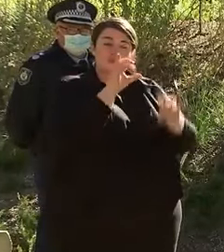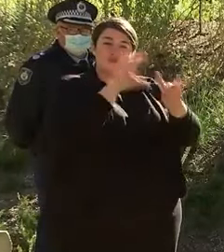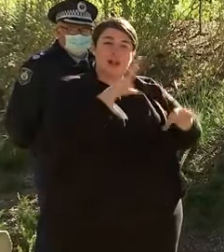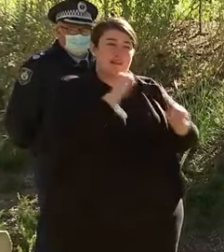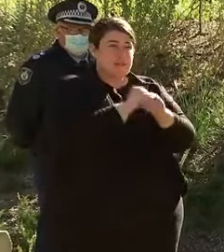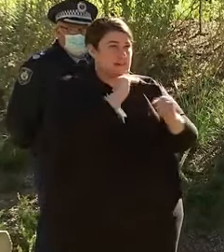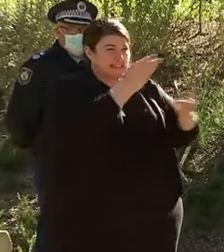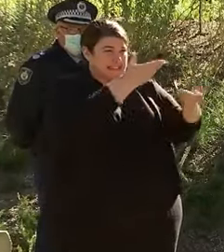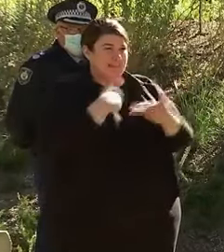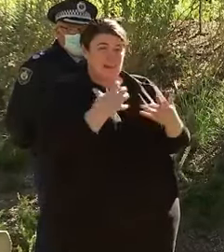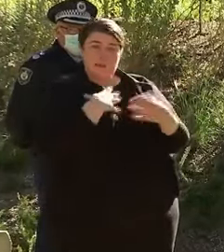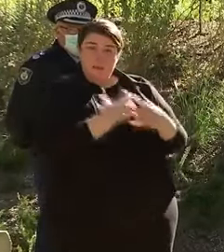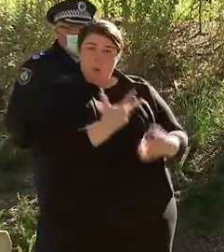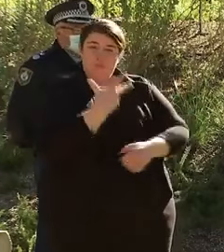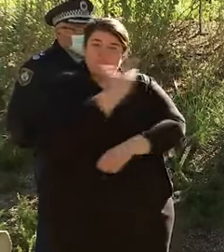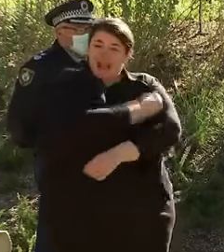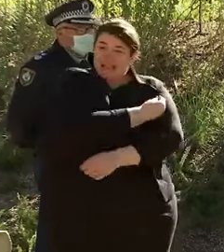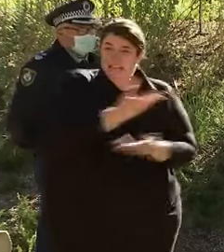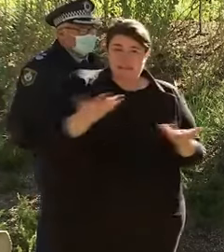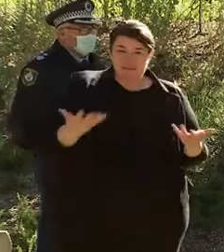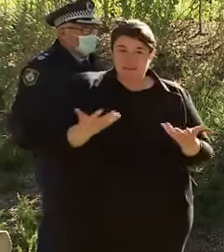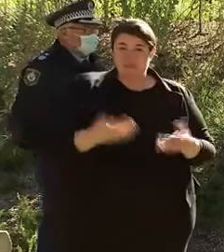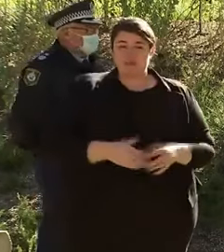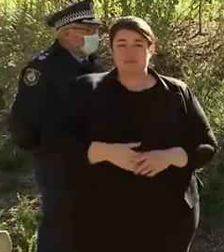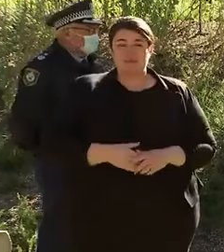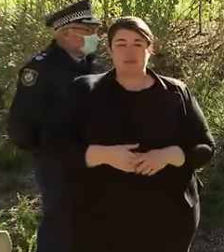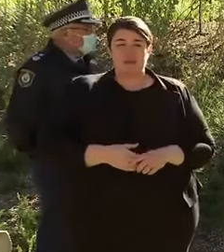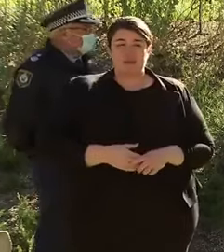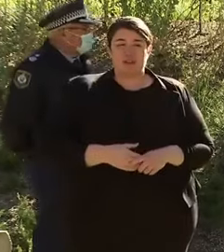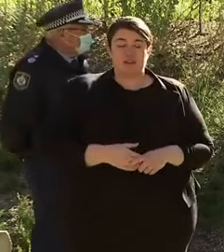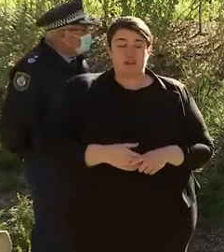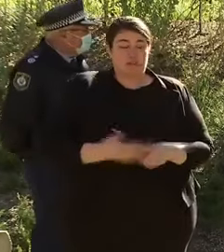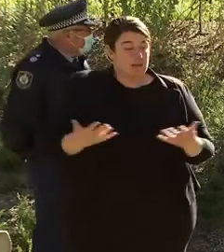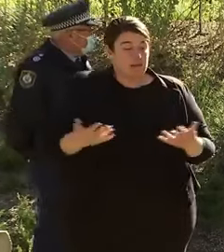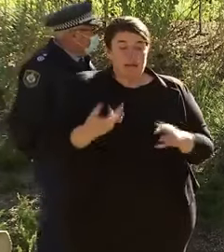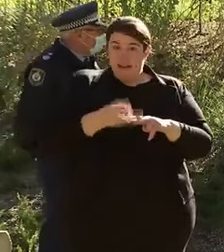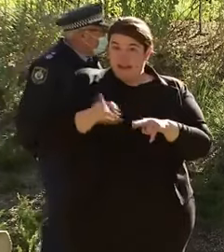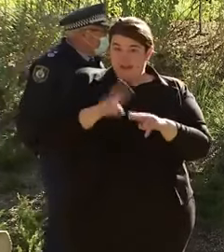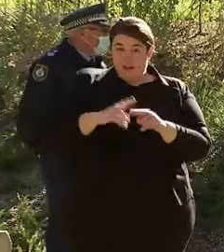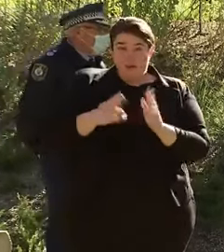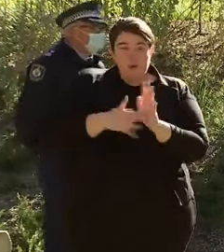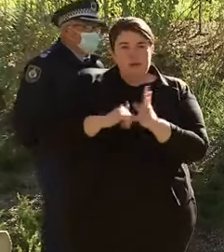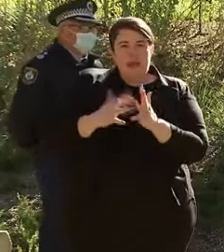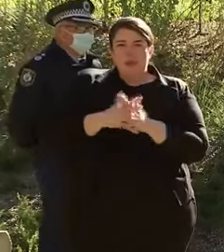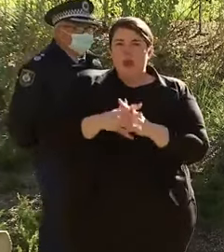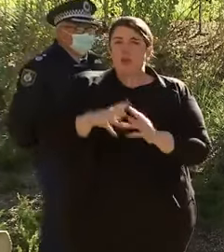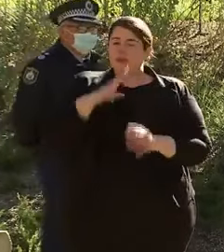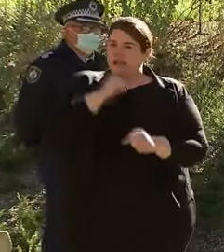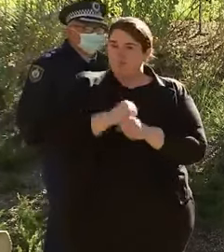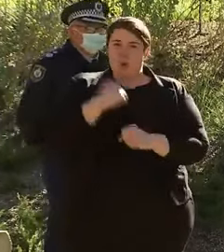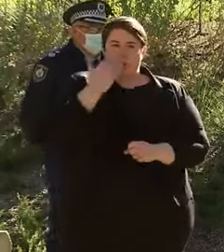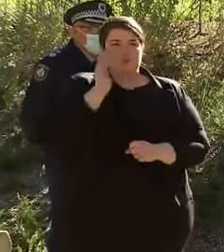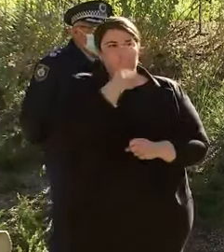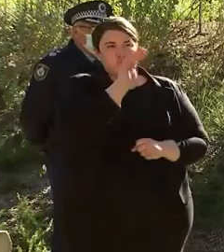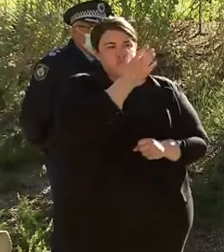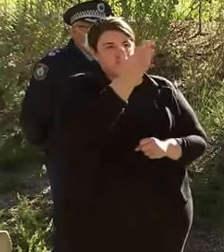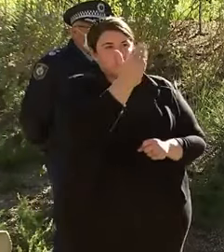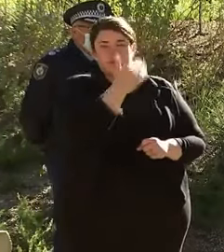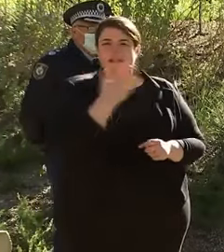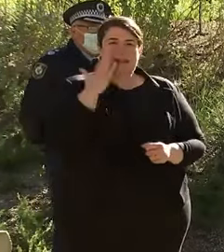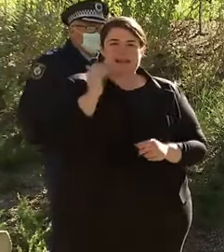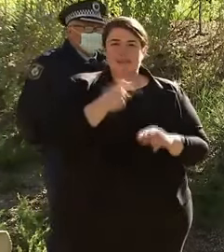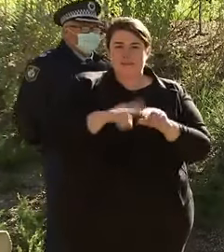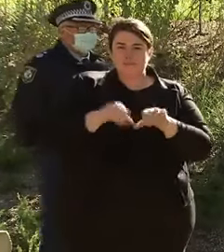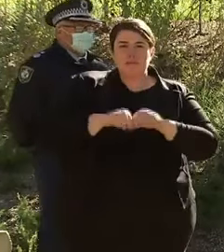additional vaccines during this time? Whether we're in an outbreak or a lockdown or otherwise, the New South Wales government has always said, give us more vaccines. That